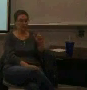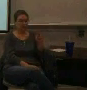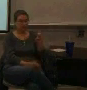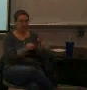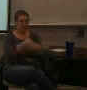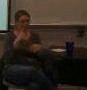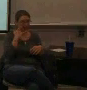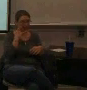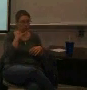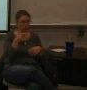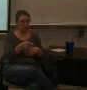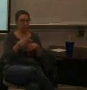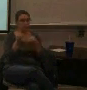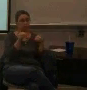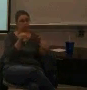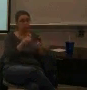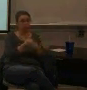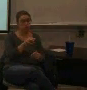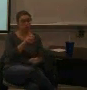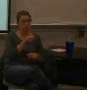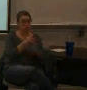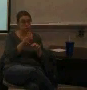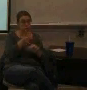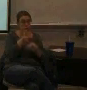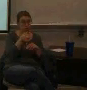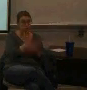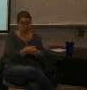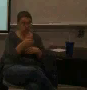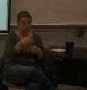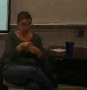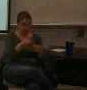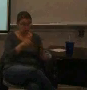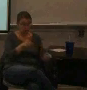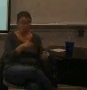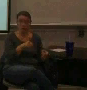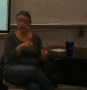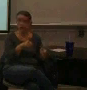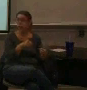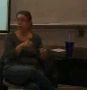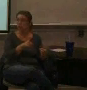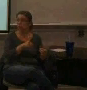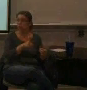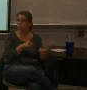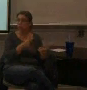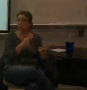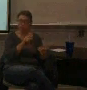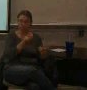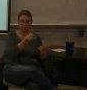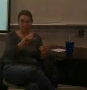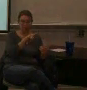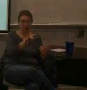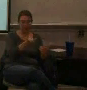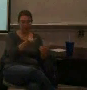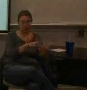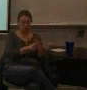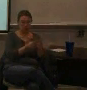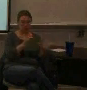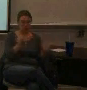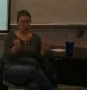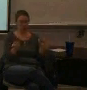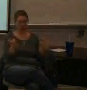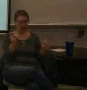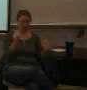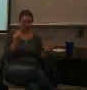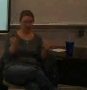California, and then they actually put in marine fish in their stock of marine fish. The salinity started swinging enough that they